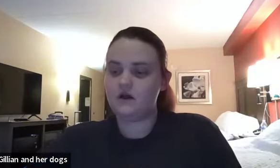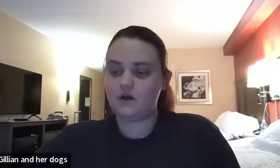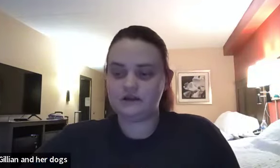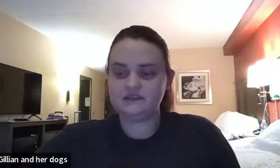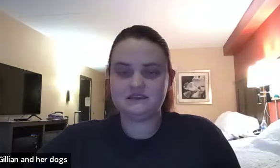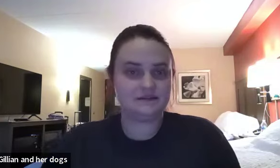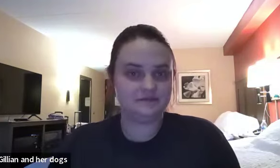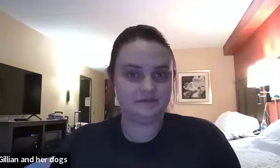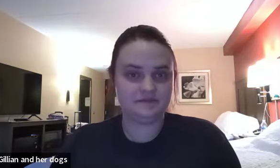Artist.